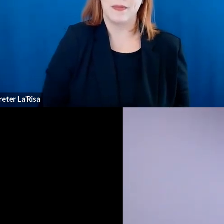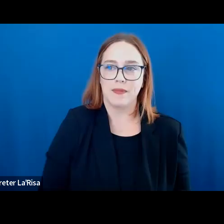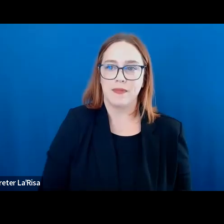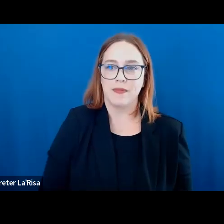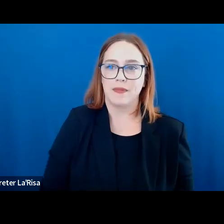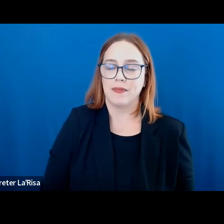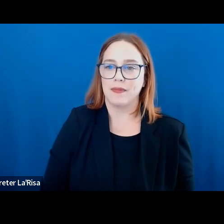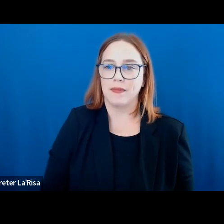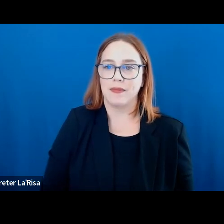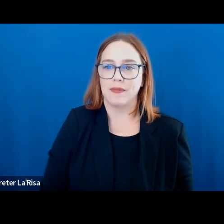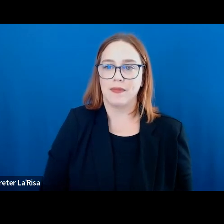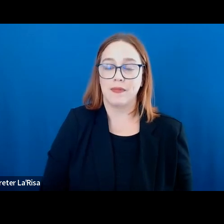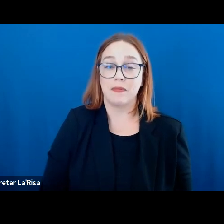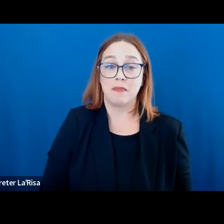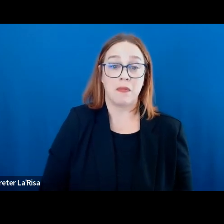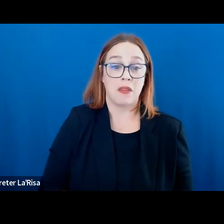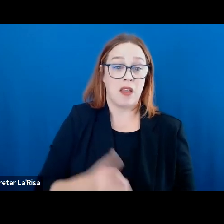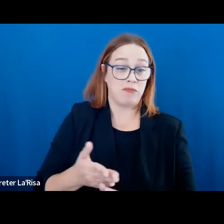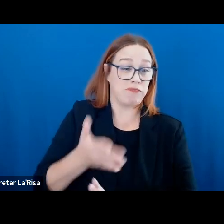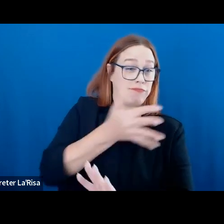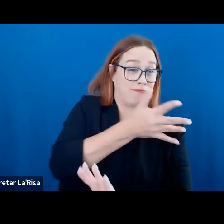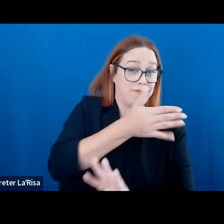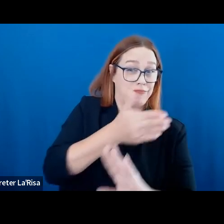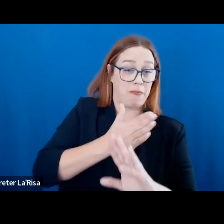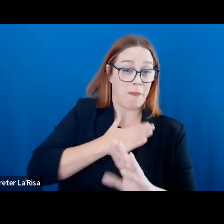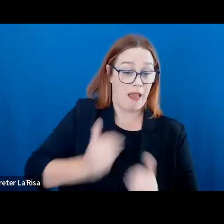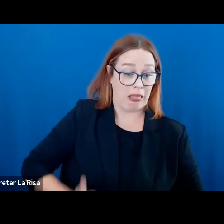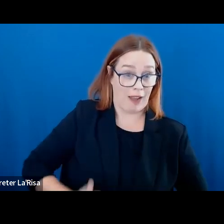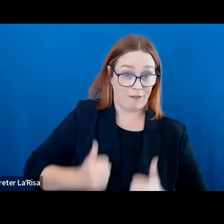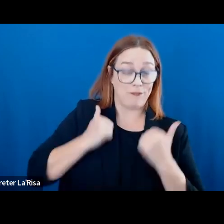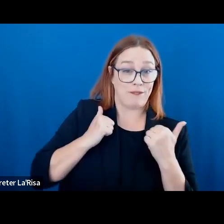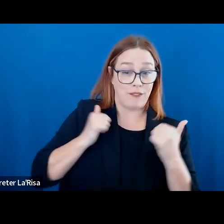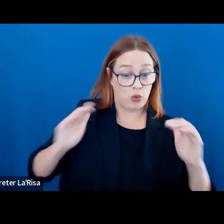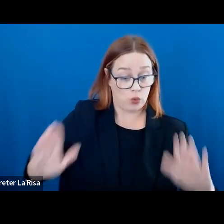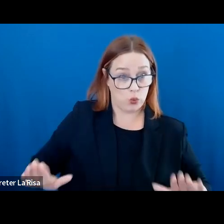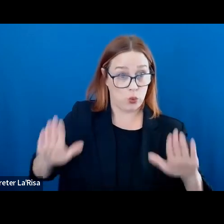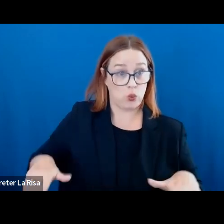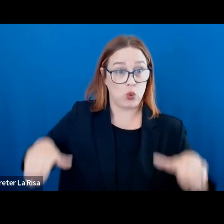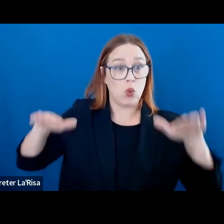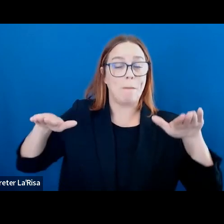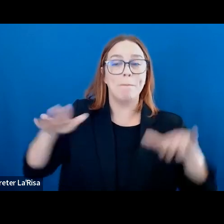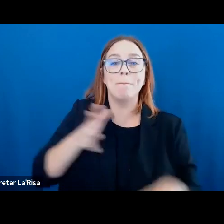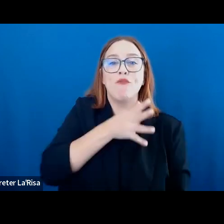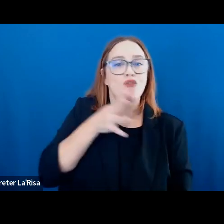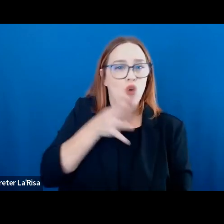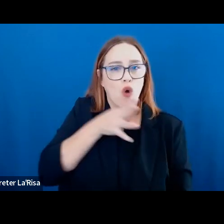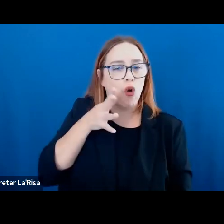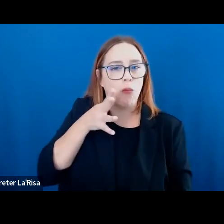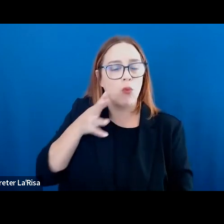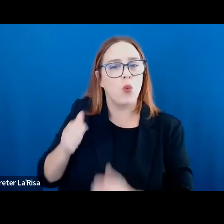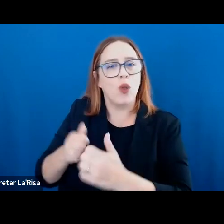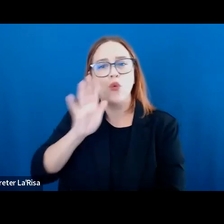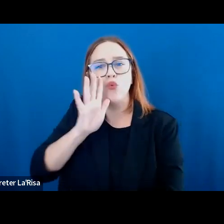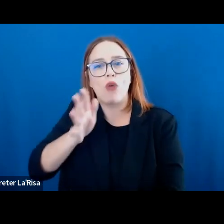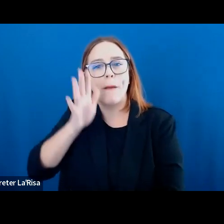First part of my life, I grew up on a horse farm with my grandmother,